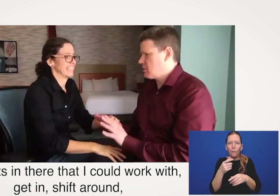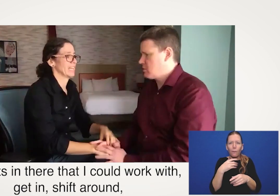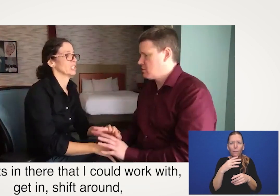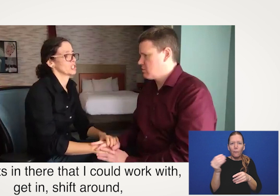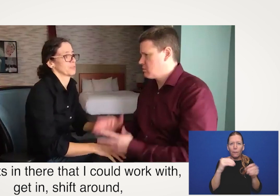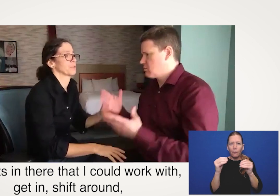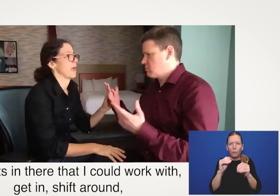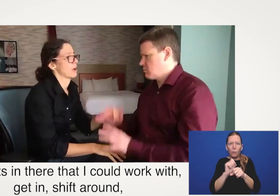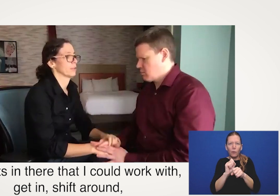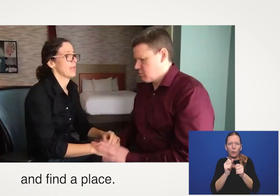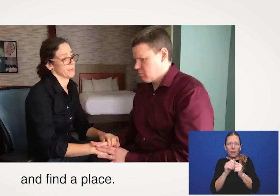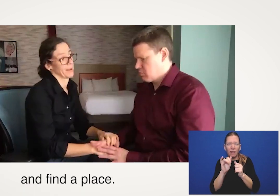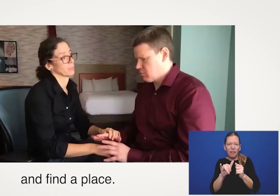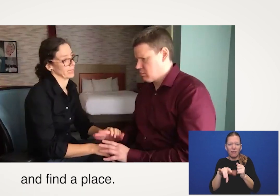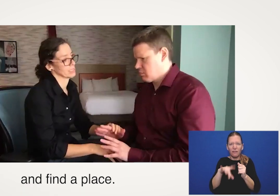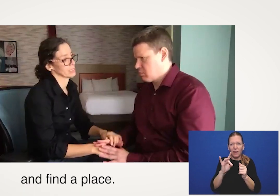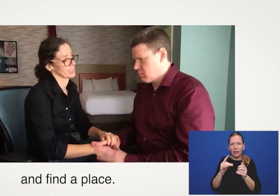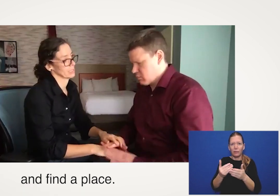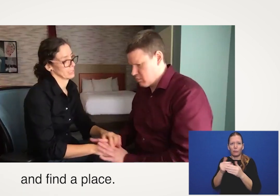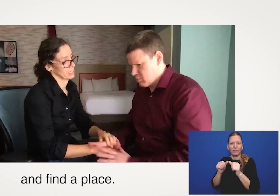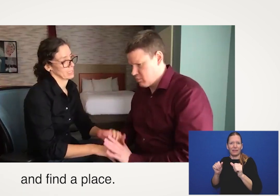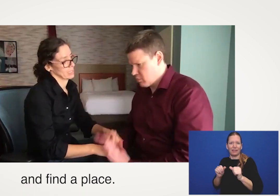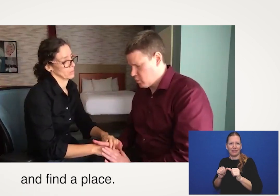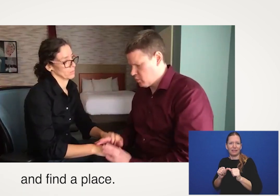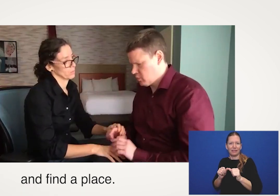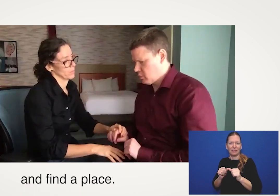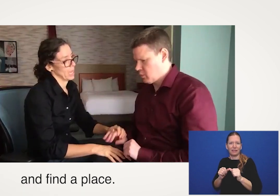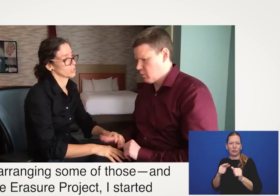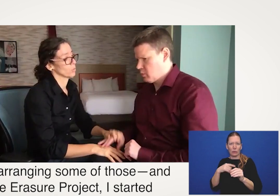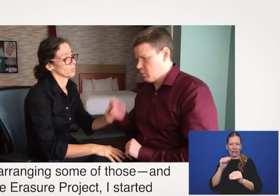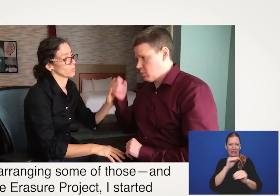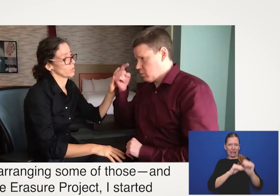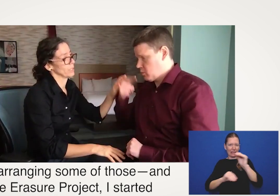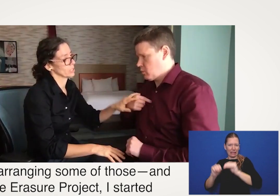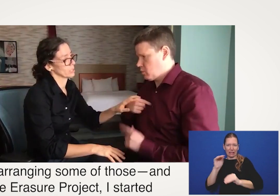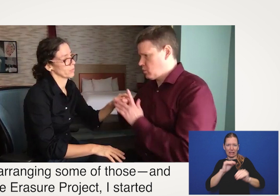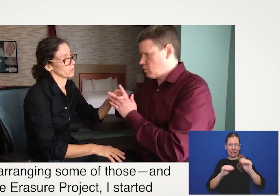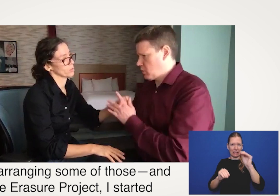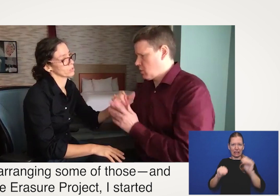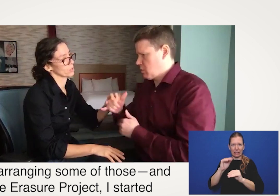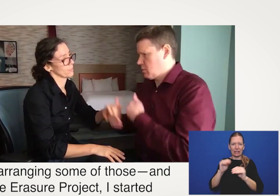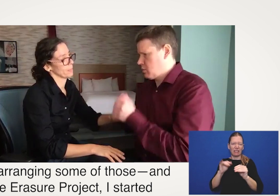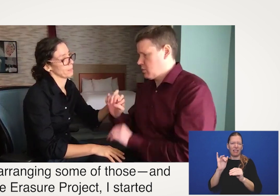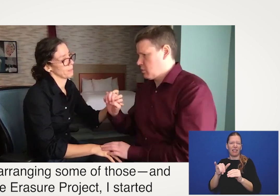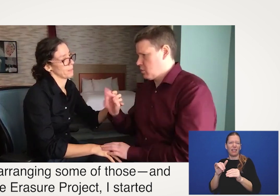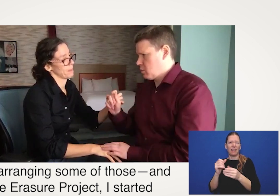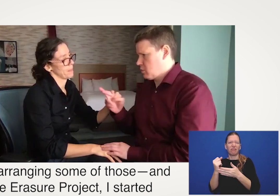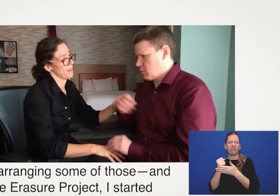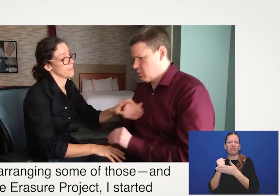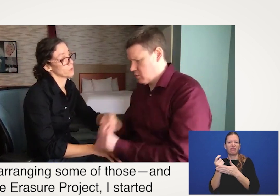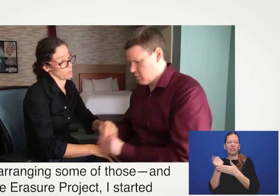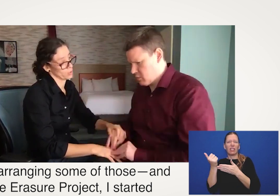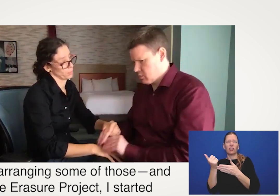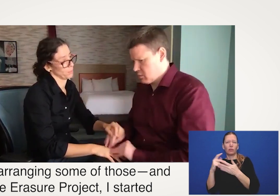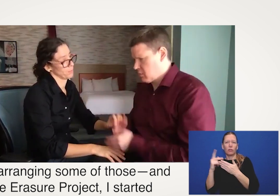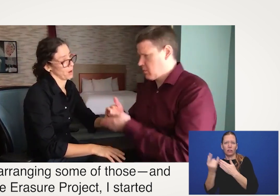get in, shift around, and find a place. And so rearranging some of those, and